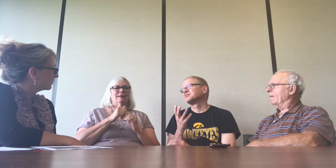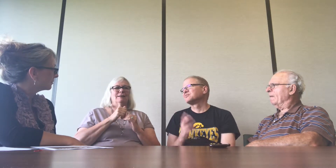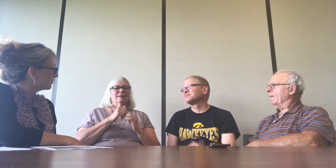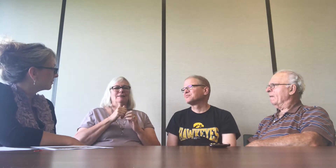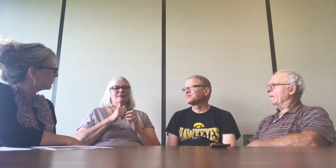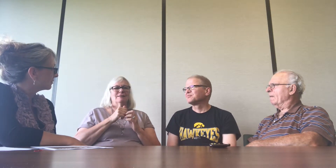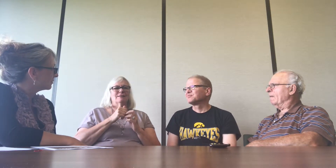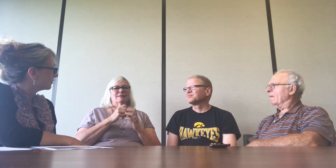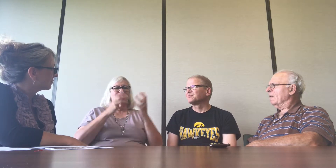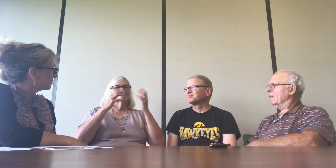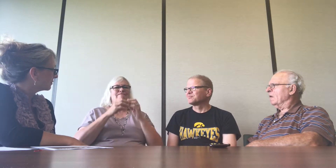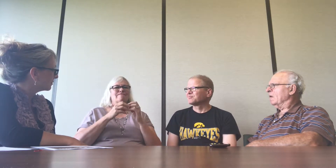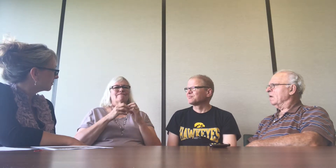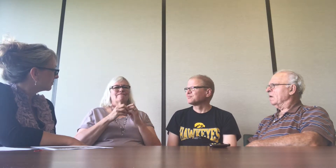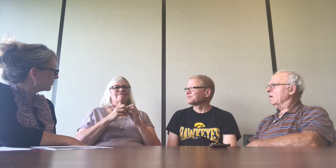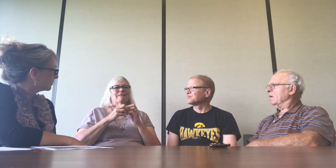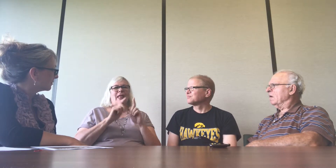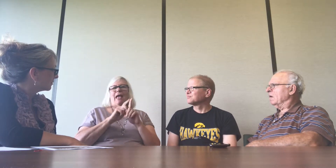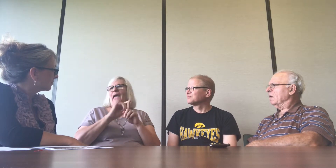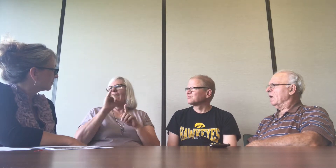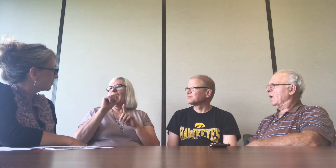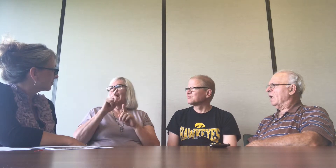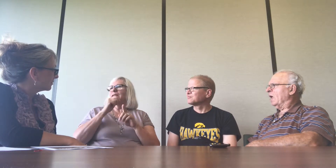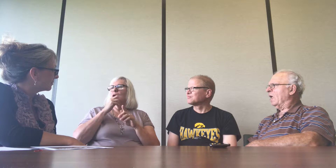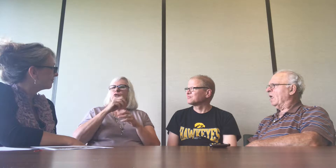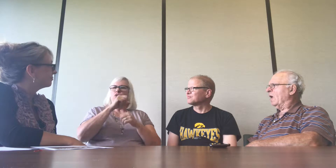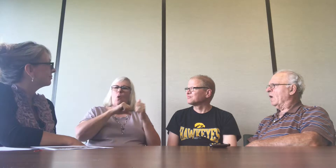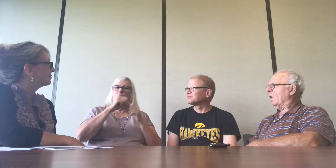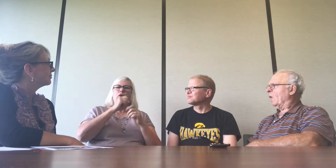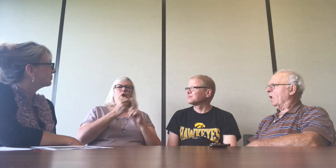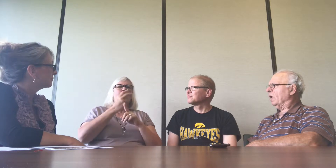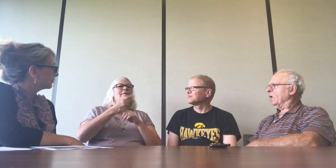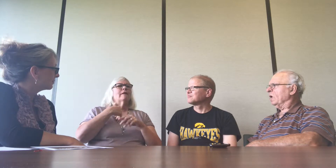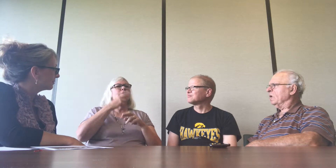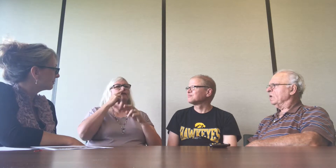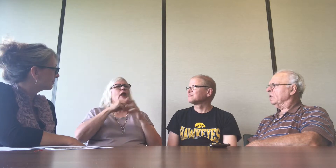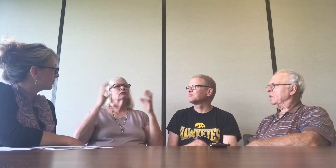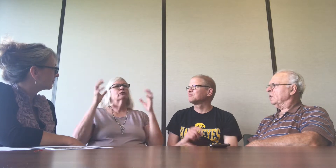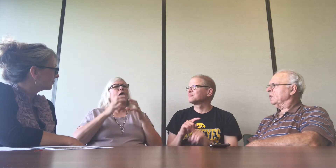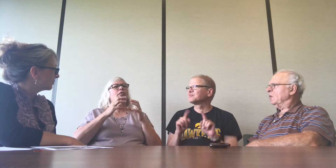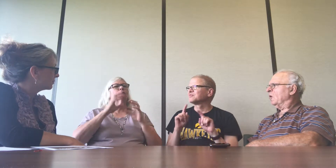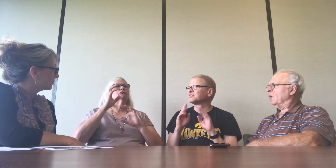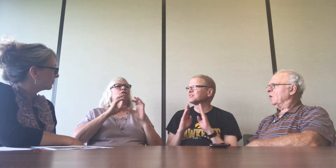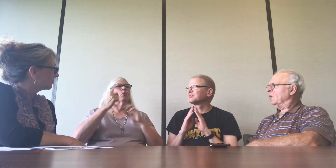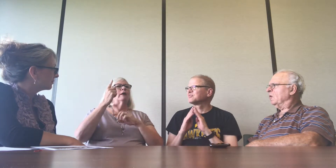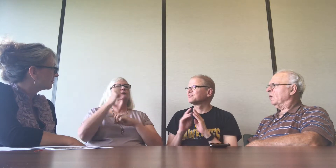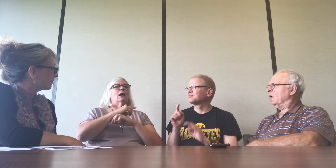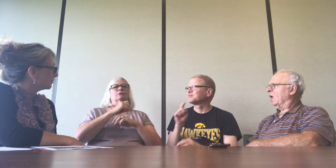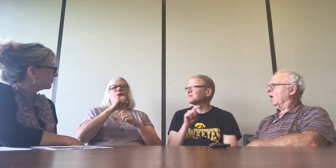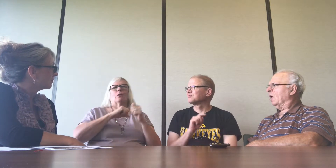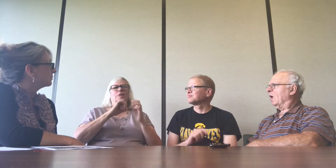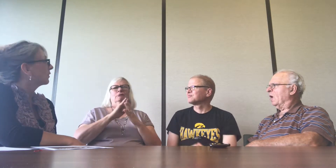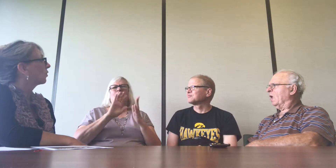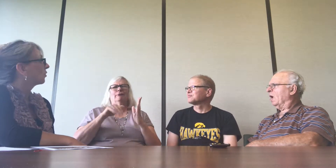is more of a social organization. You know, kind of